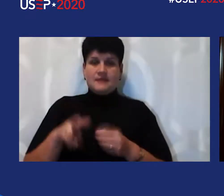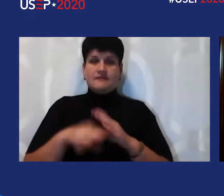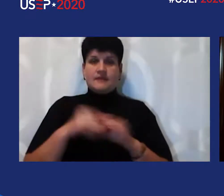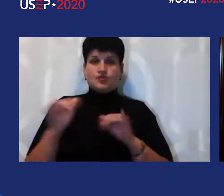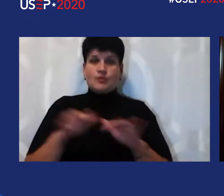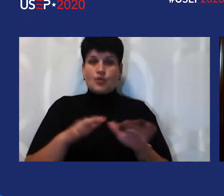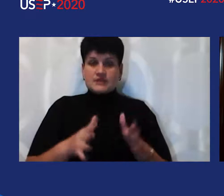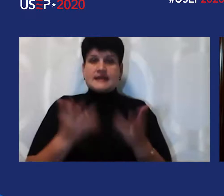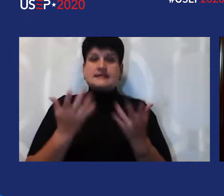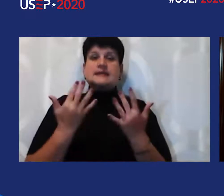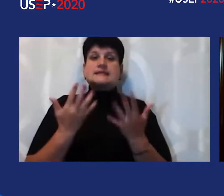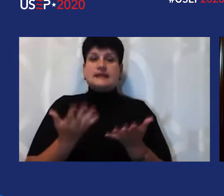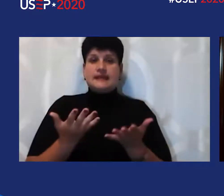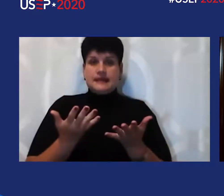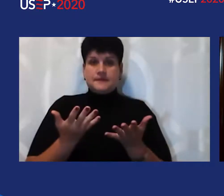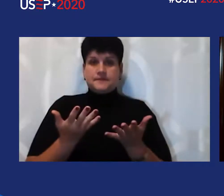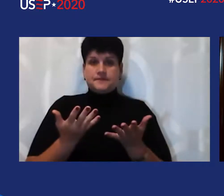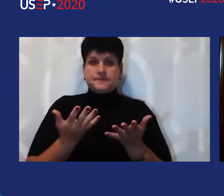the pandemic would impact